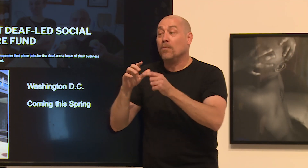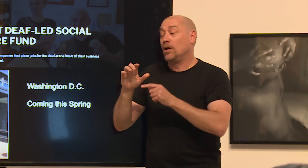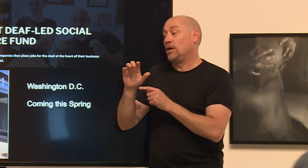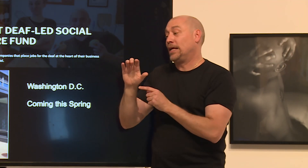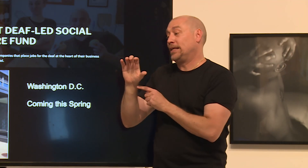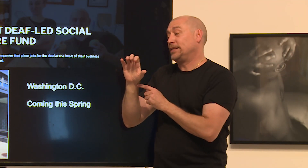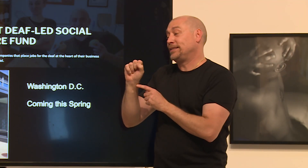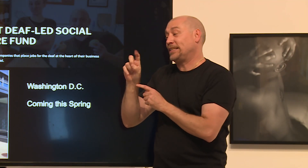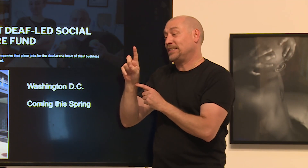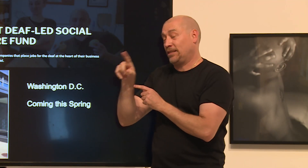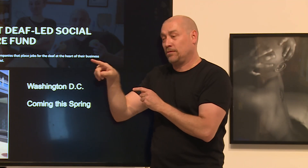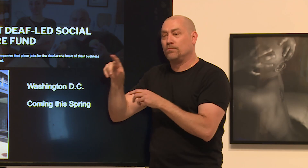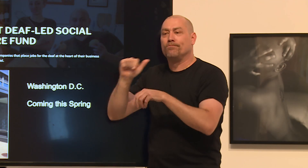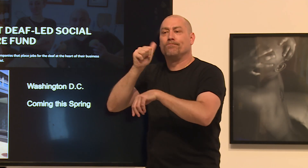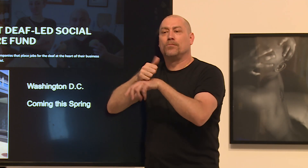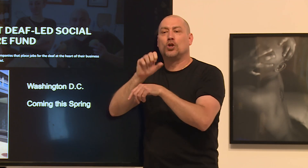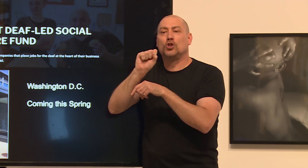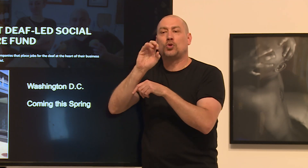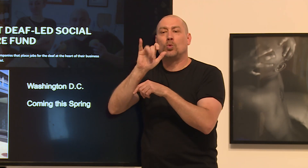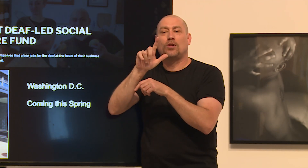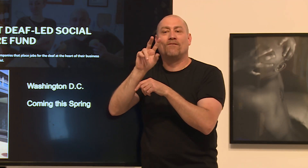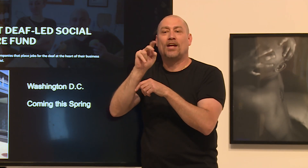the CSD building